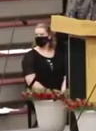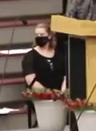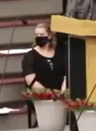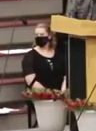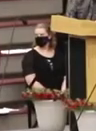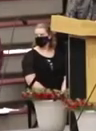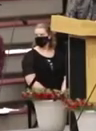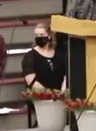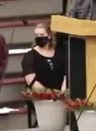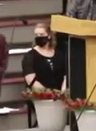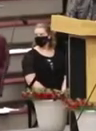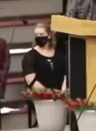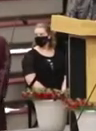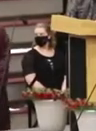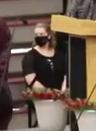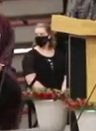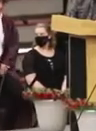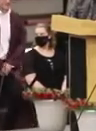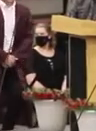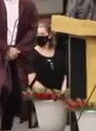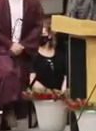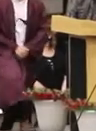Austin Hunter Frev.